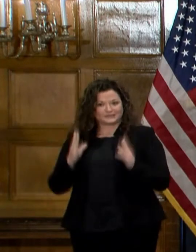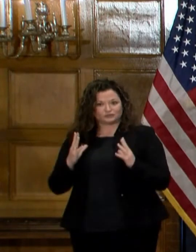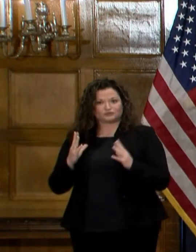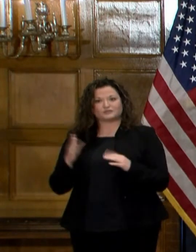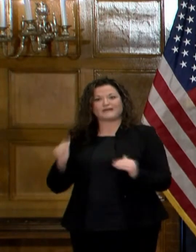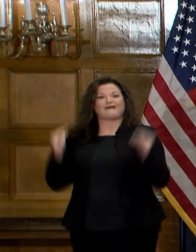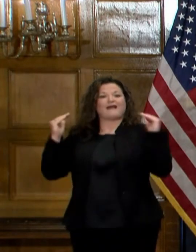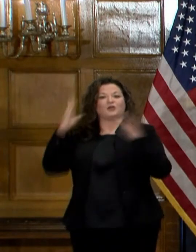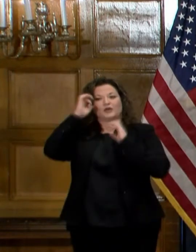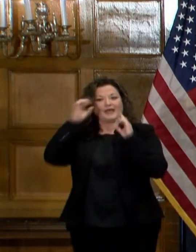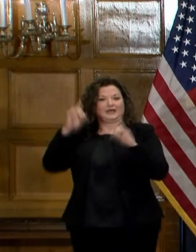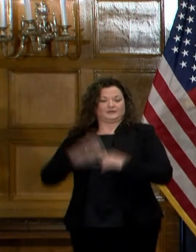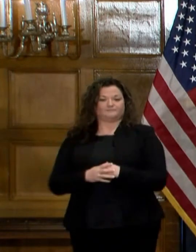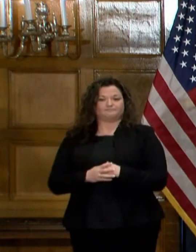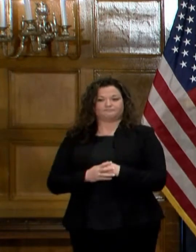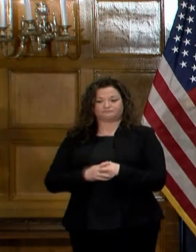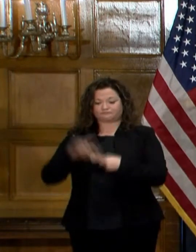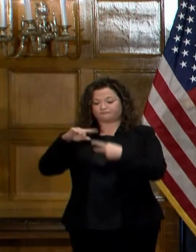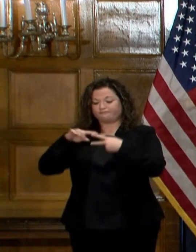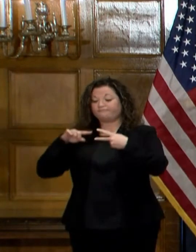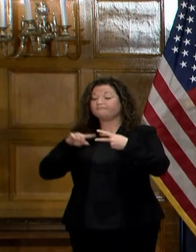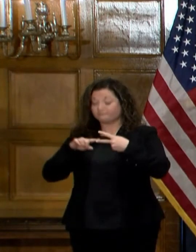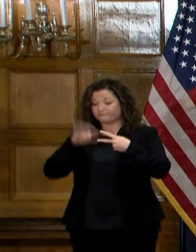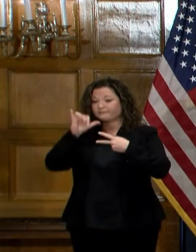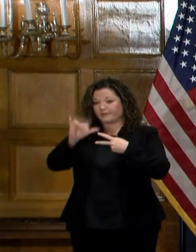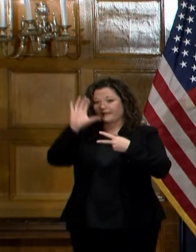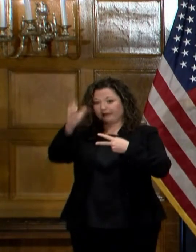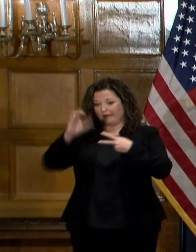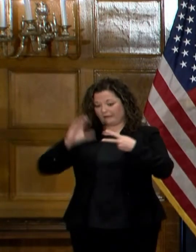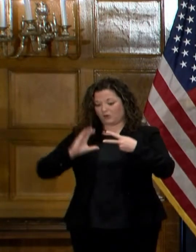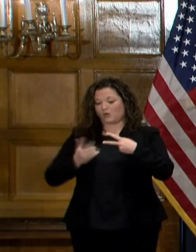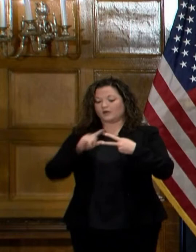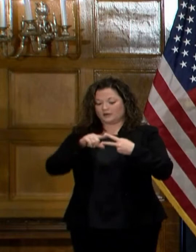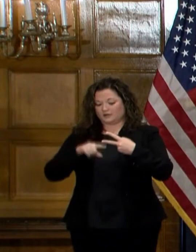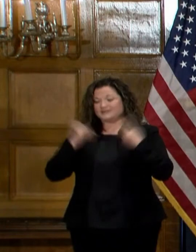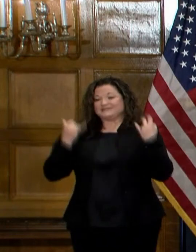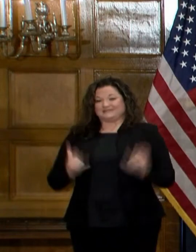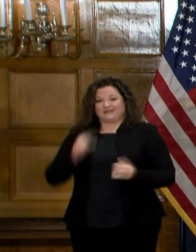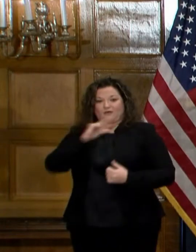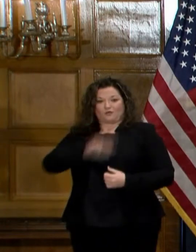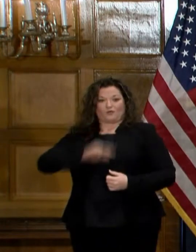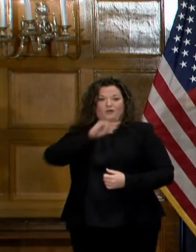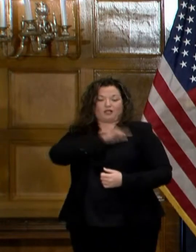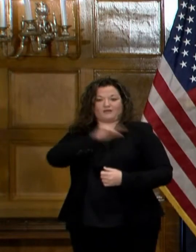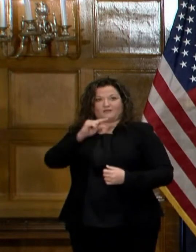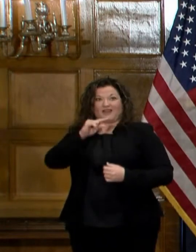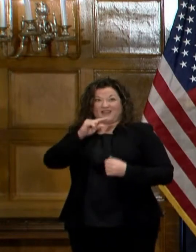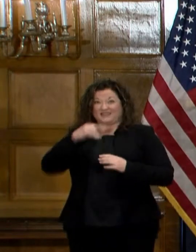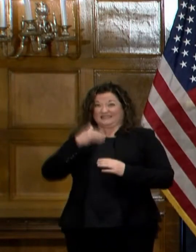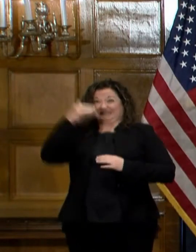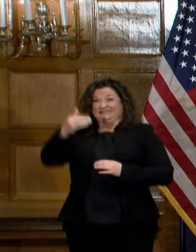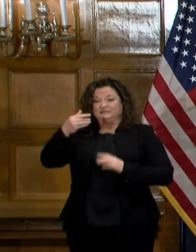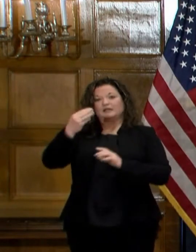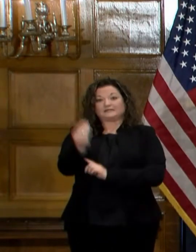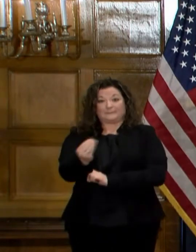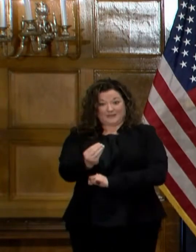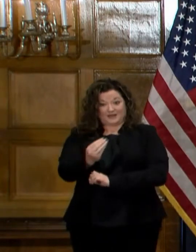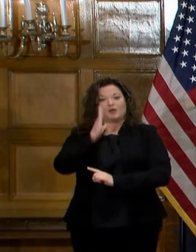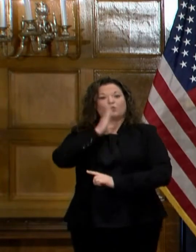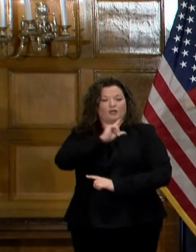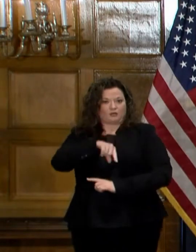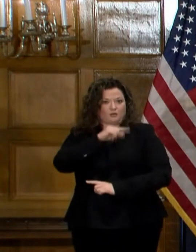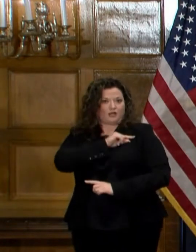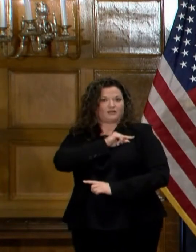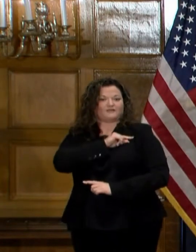Those will be included in the two categories that will be eligible beginning next Monday,